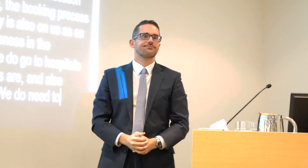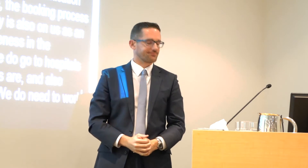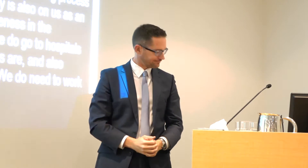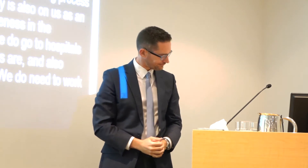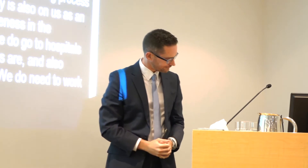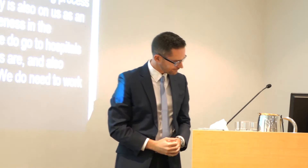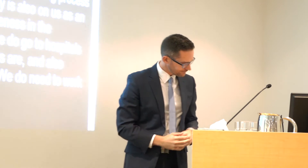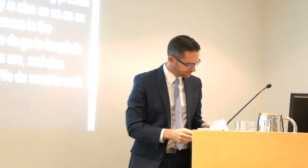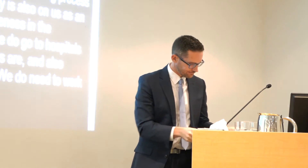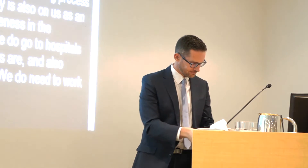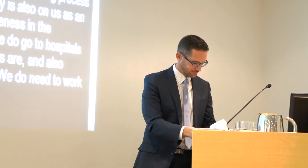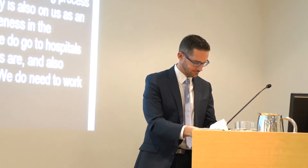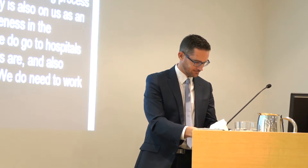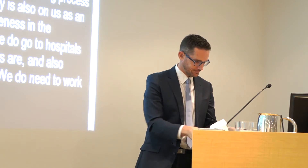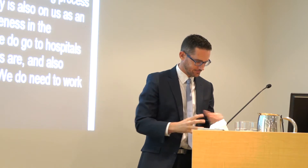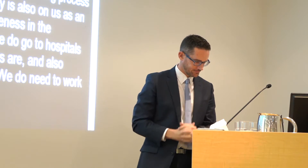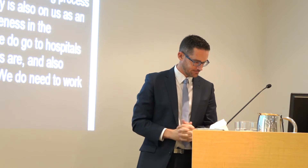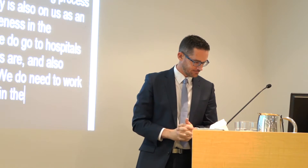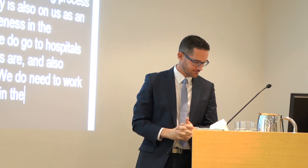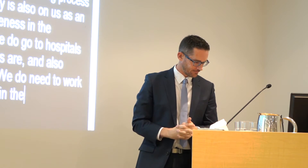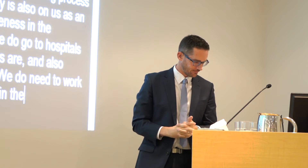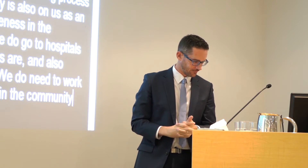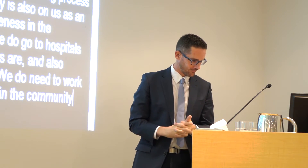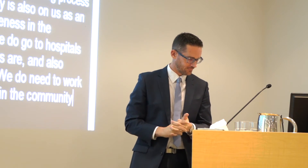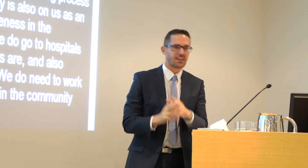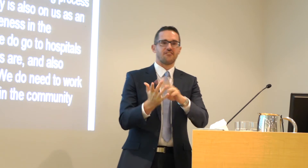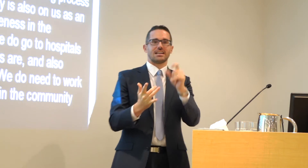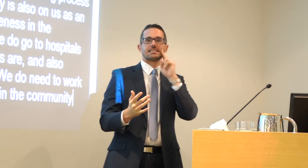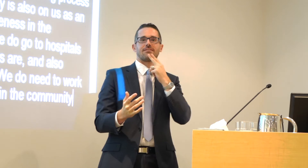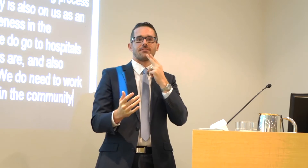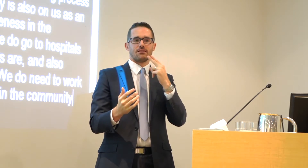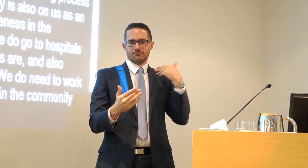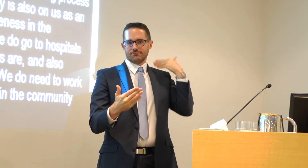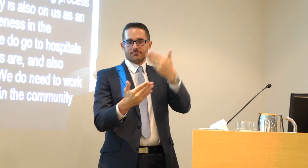the awareness both in hospitals and within the community.